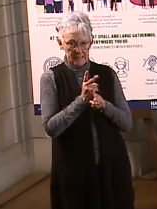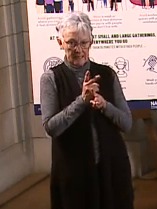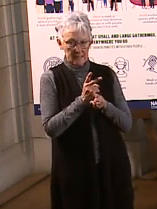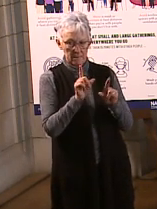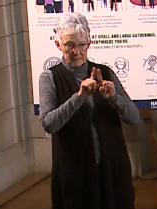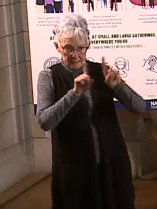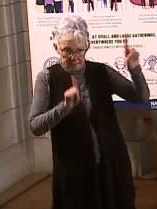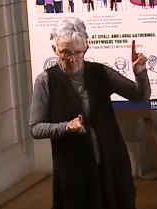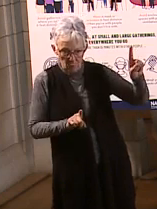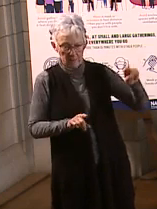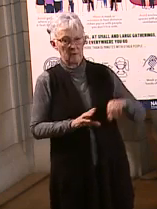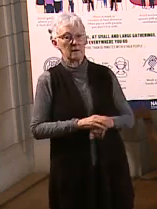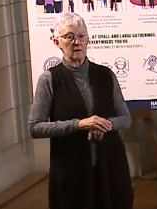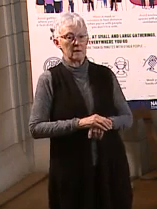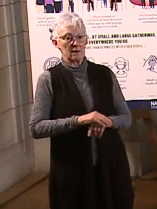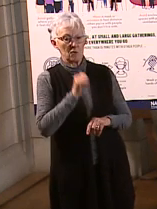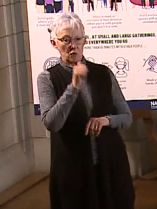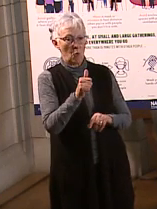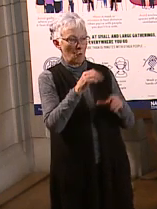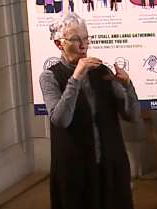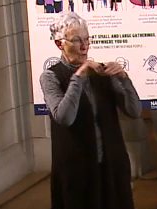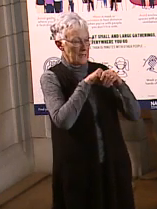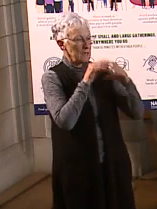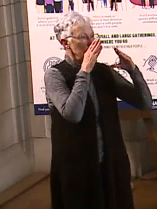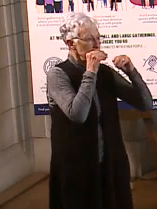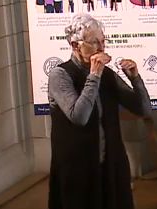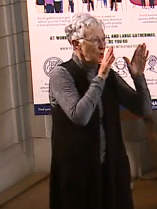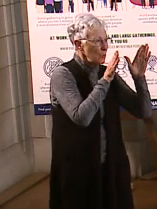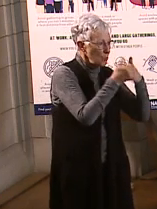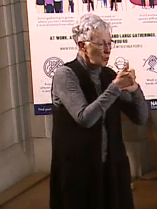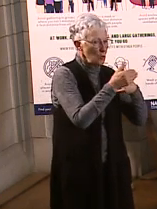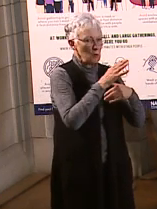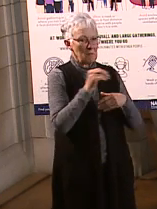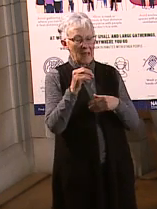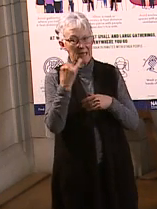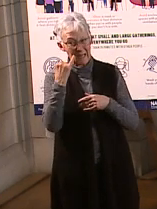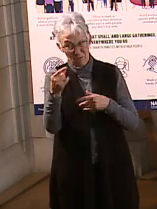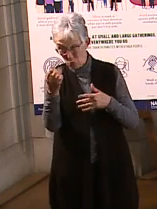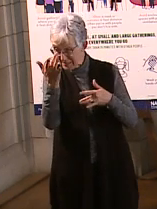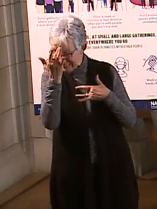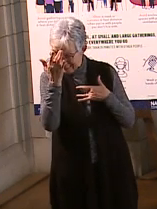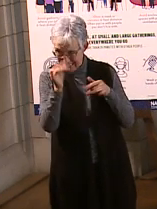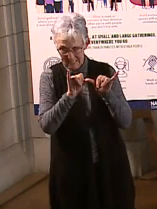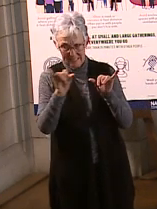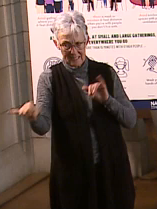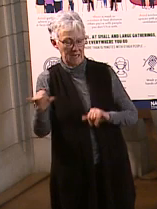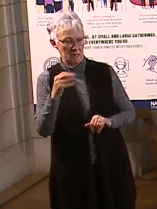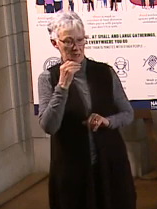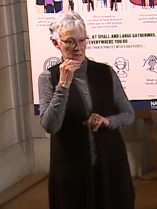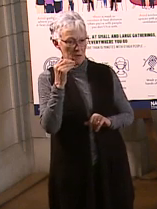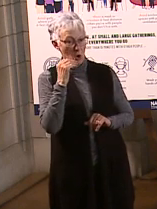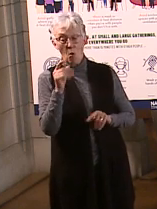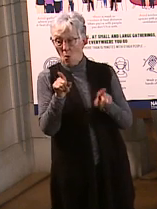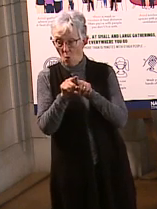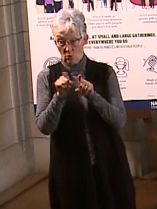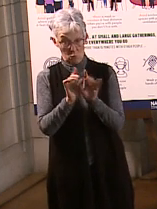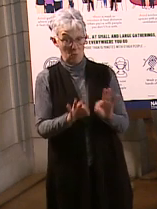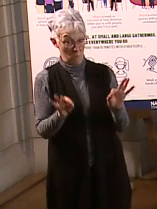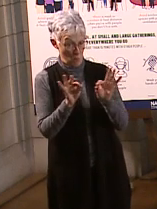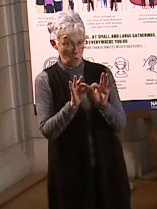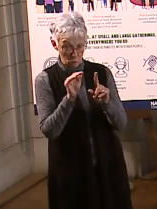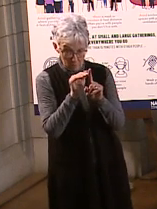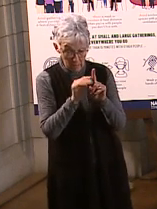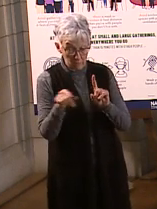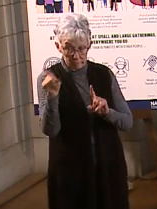mask, staying home when you're sick. Oh, another thing I just want to remind people about again is that monoclonal antibody treatment. We have